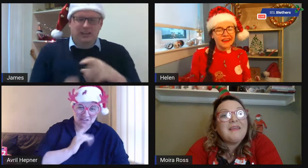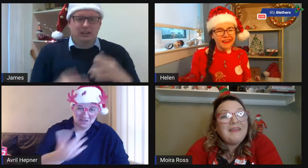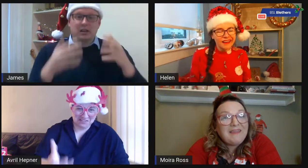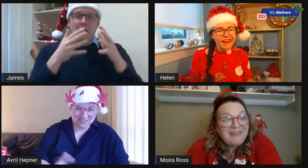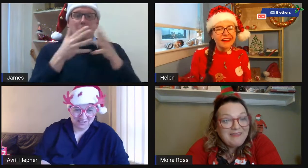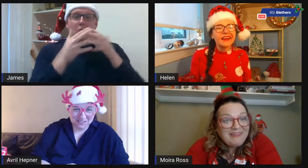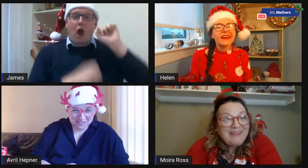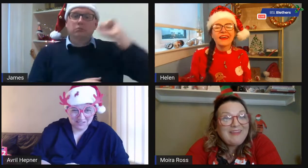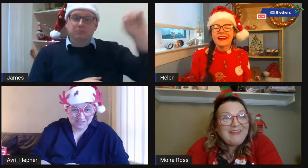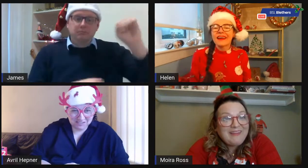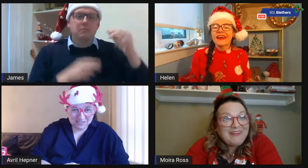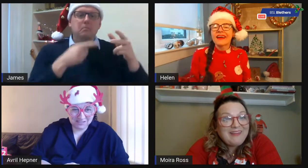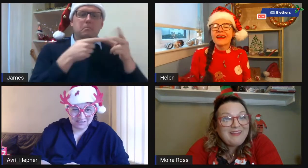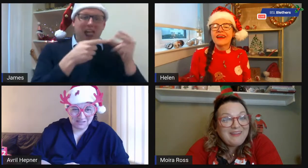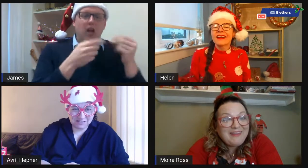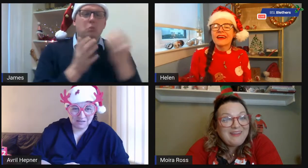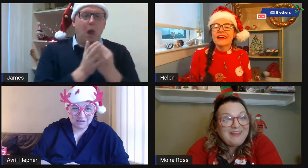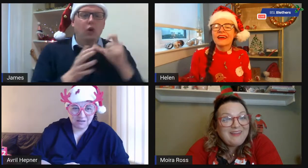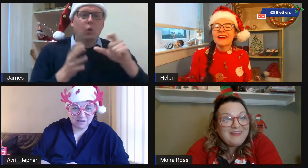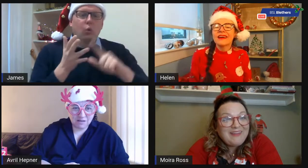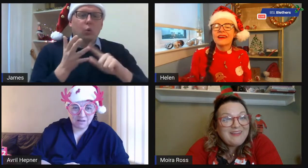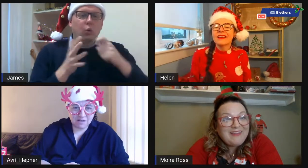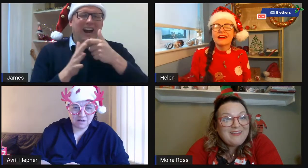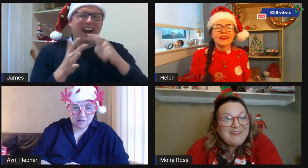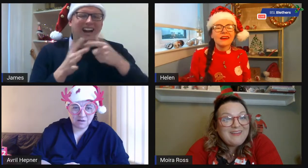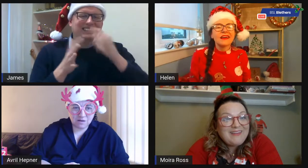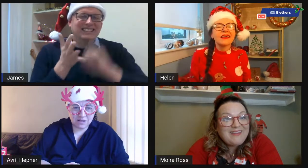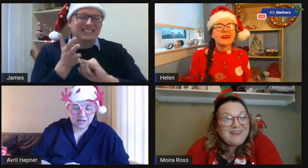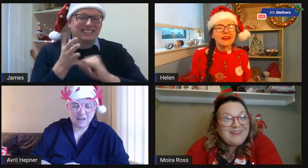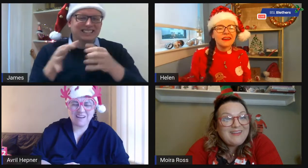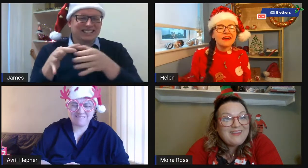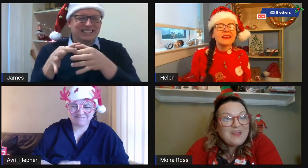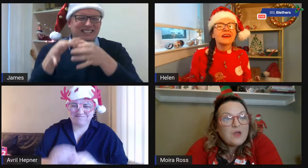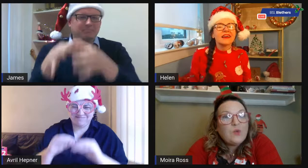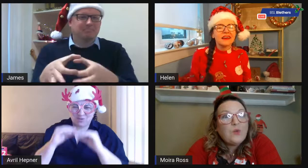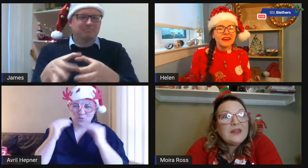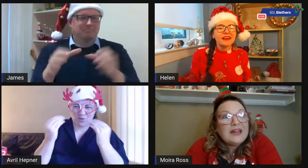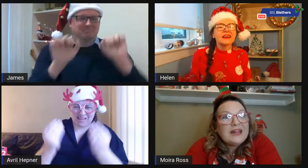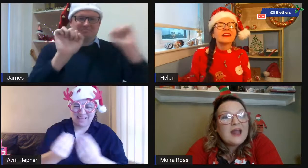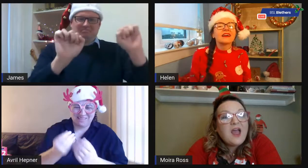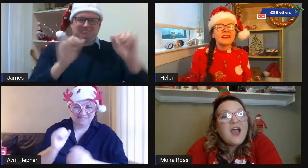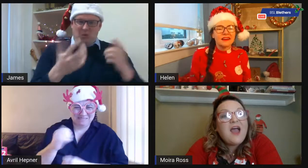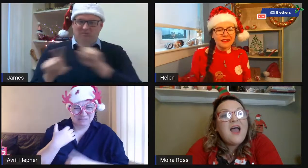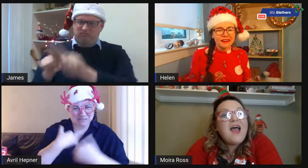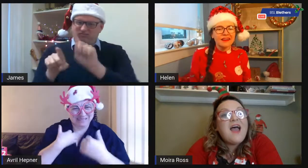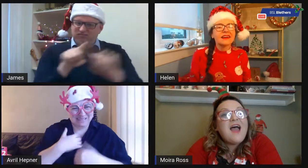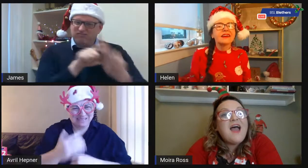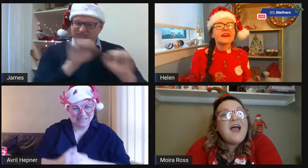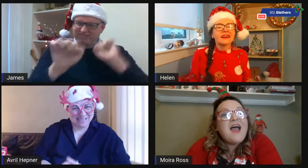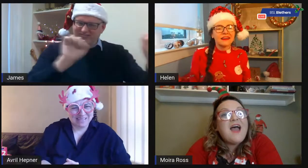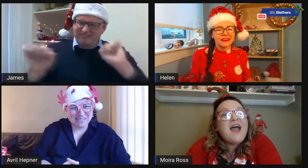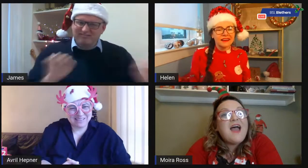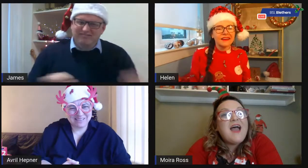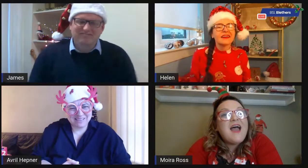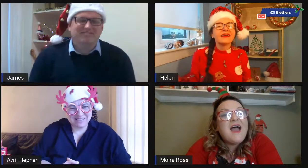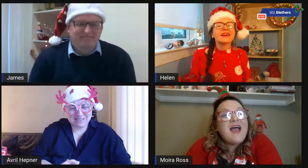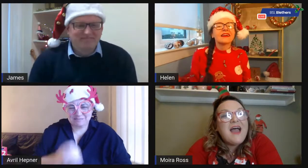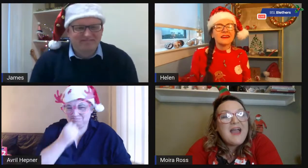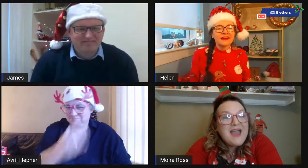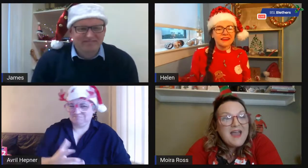Sometimes people would put like some Guinness and a mince pie. There could be cookies, lots of different